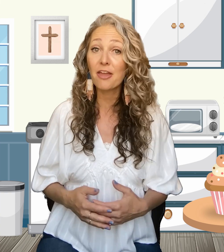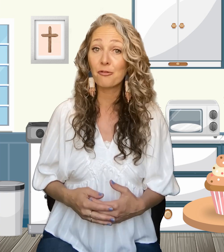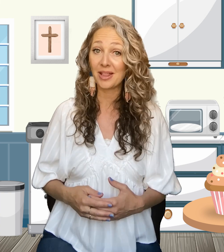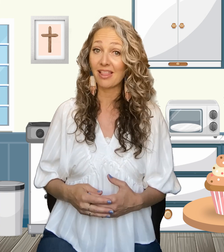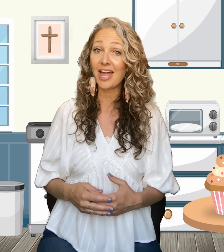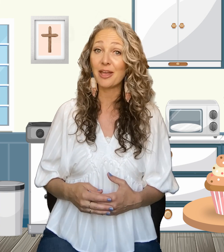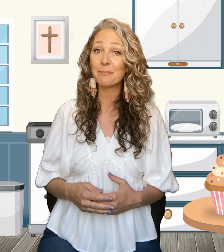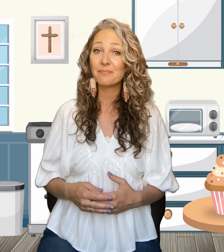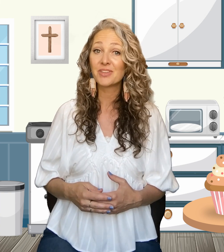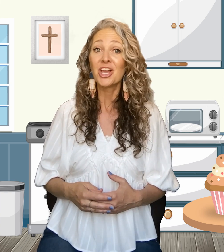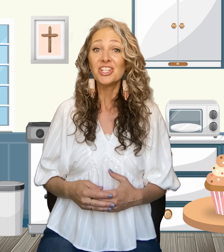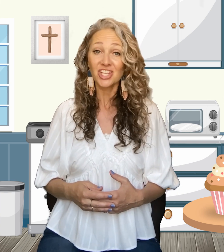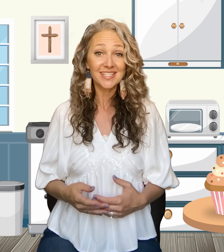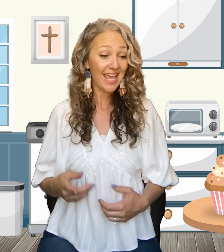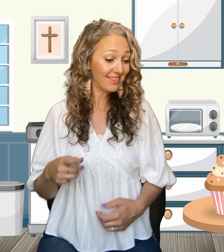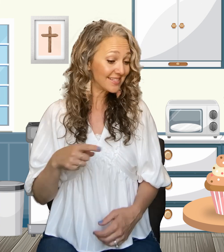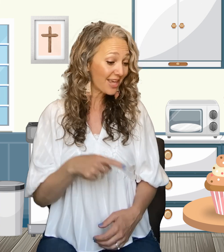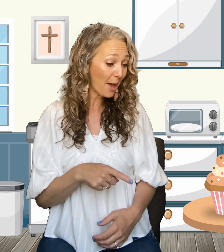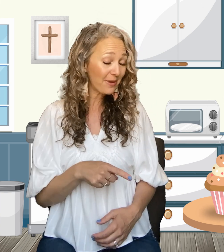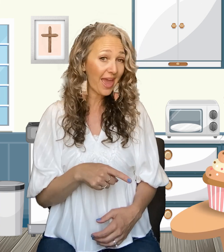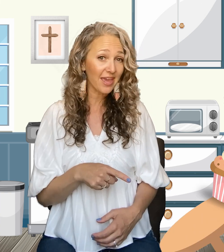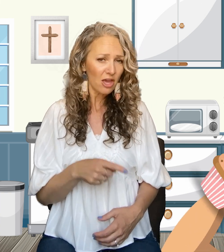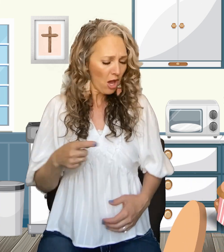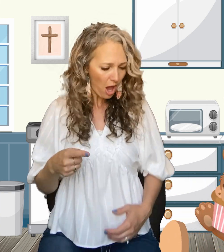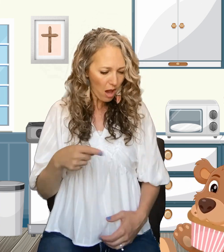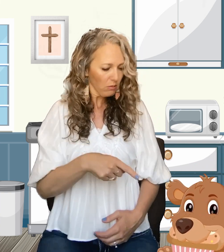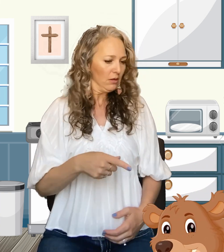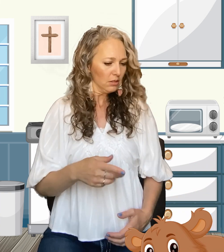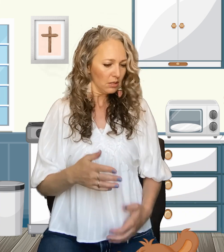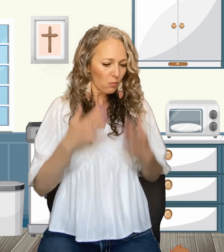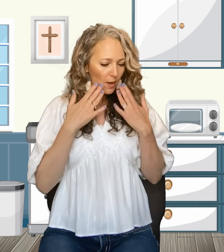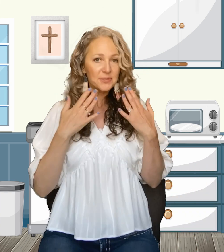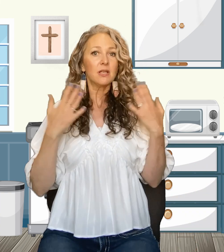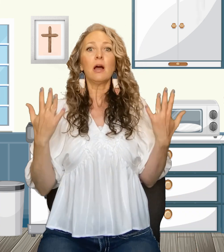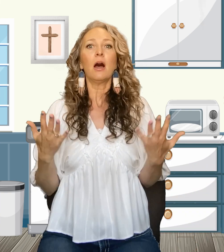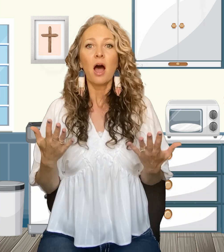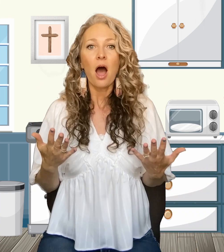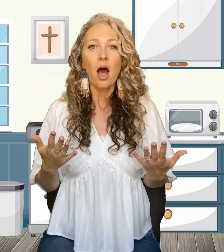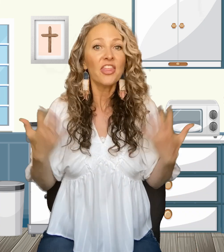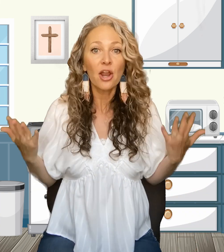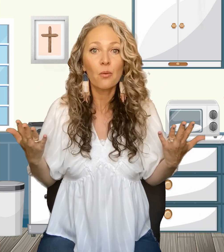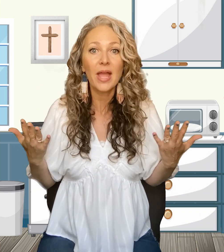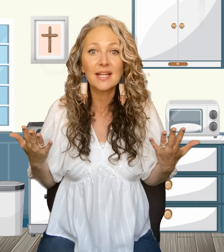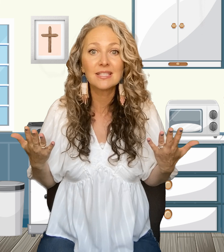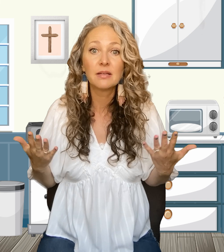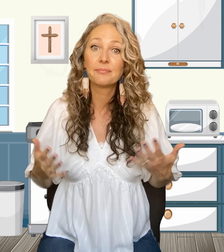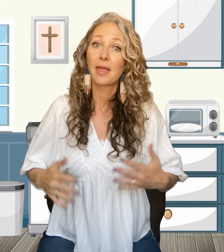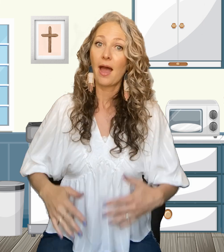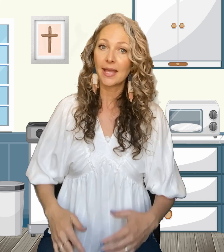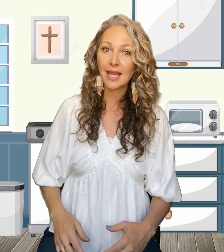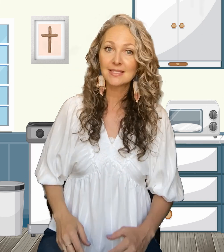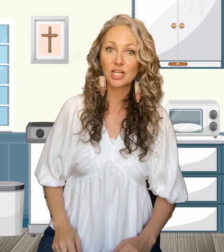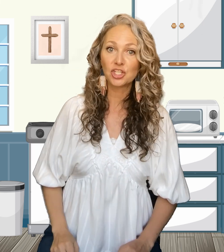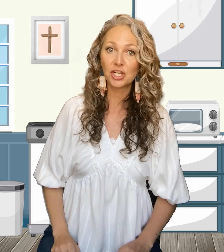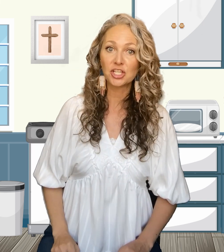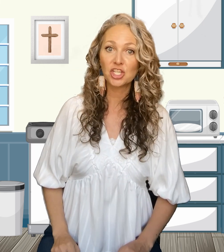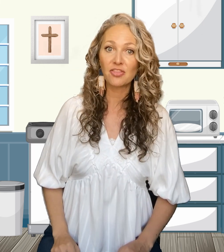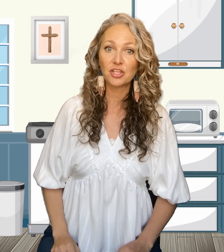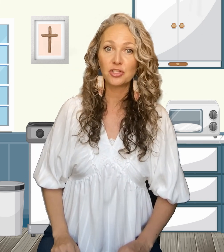we let him, just like this cupcake. Oh, whoops, there it went. I guess I should have shut the